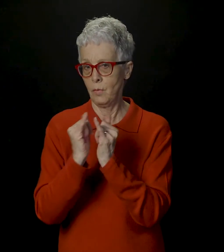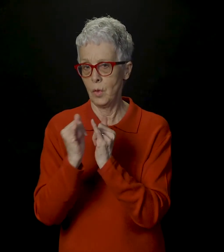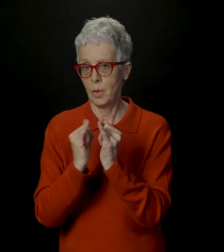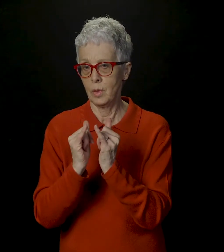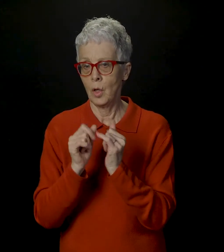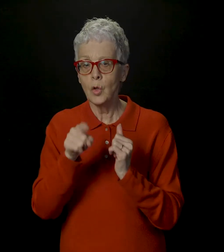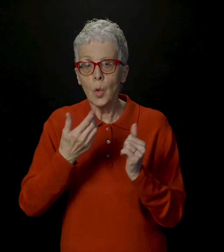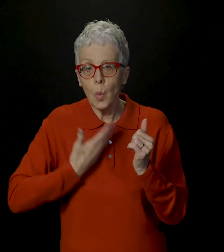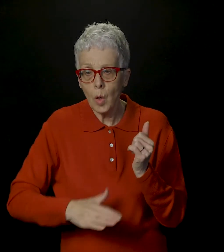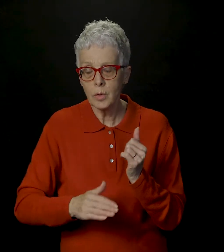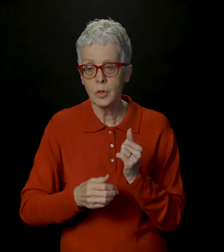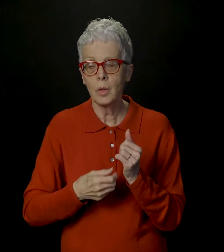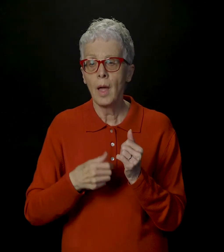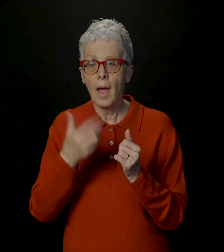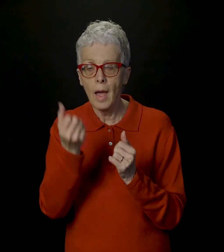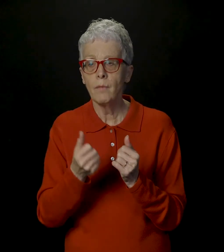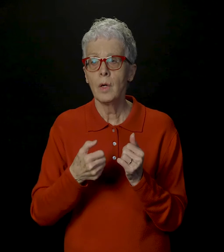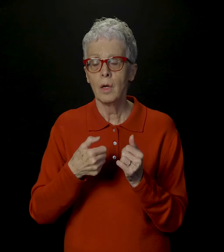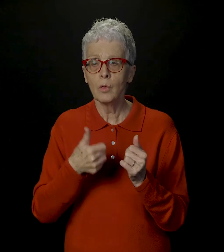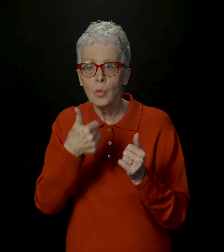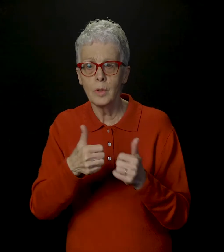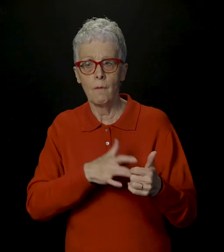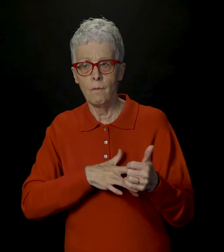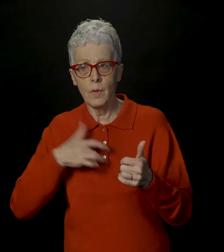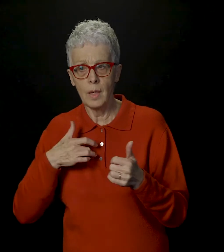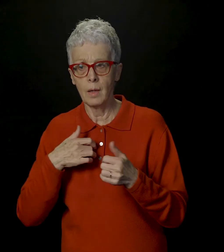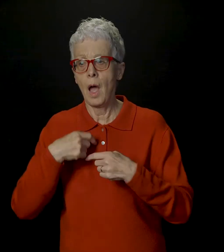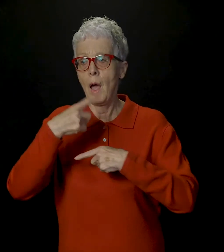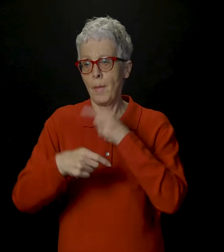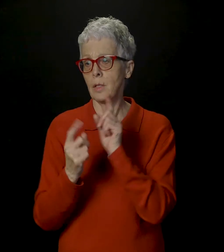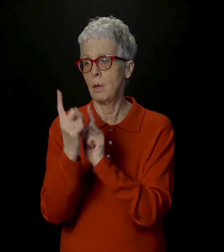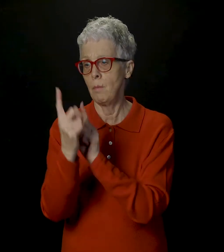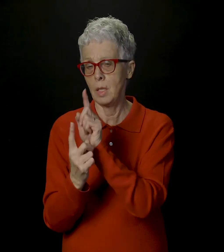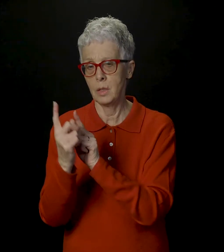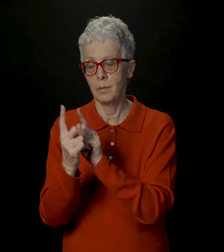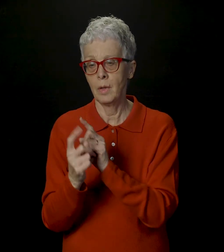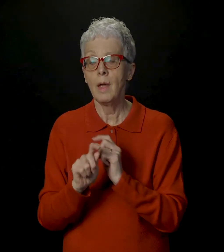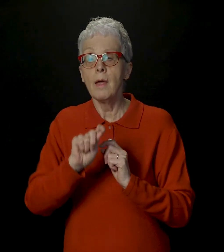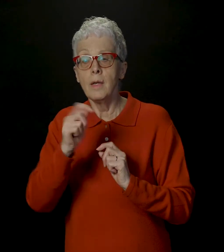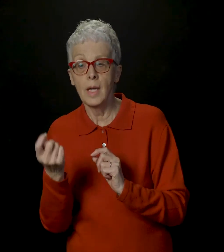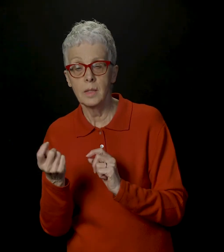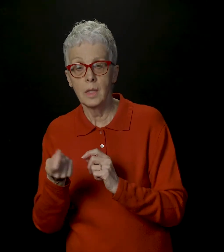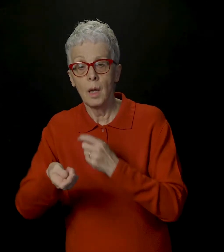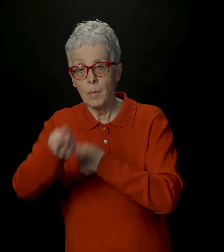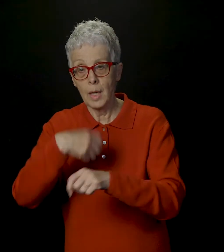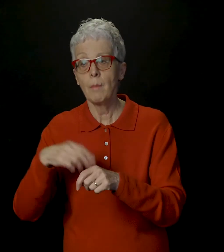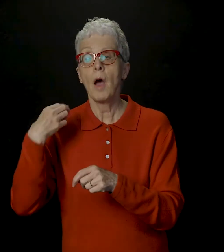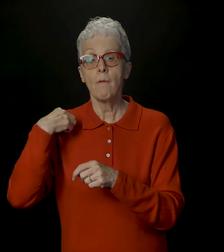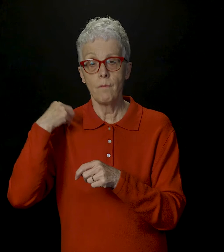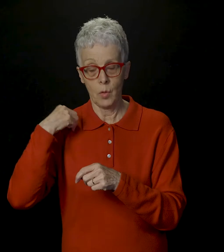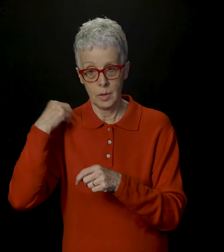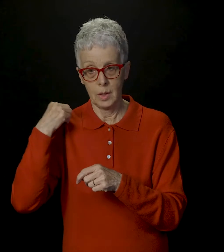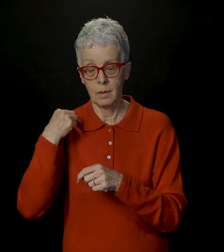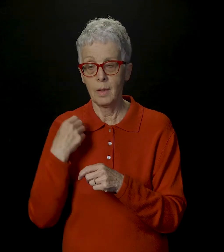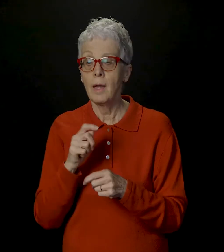Because you want To be a good fit too And you want to be Comfortable in it too So if you've gotten To the point Where you think You want to volunteer You'll have a fairly Informal